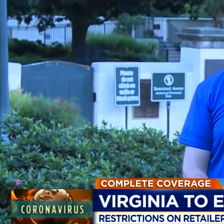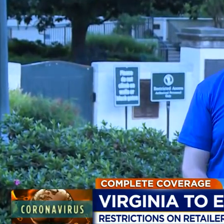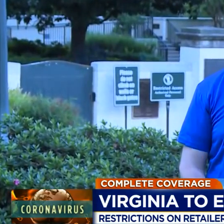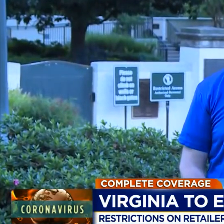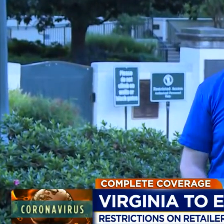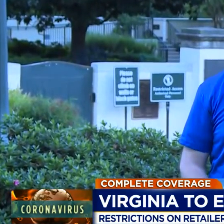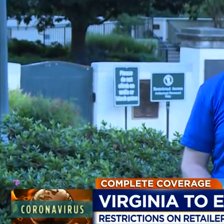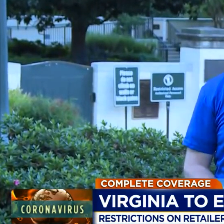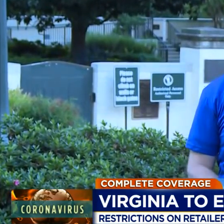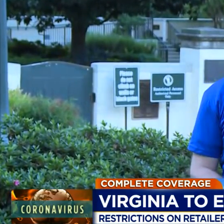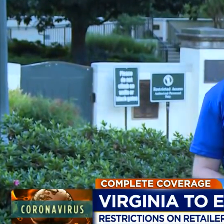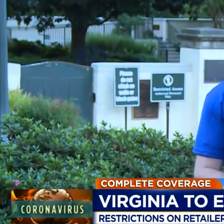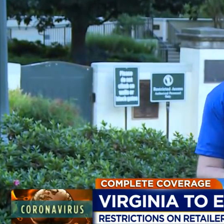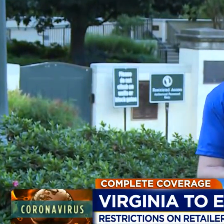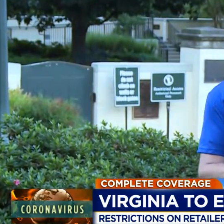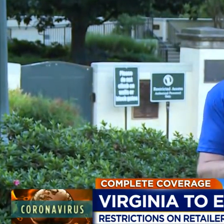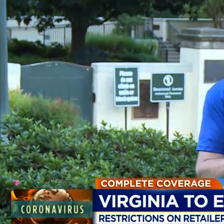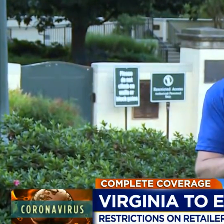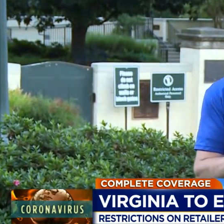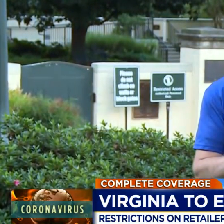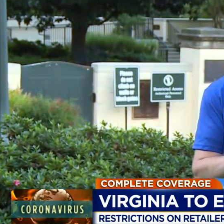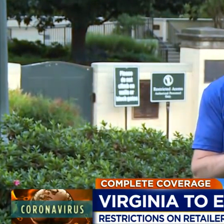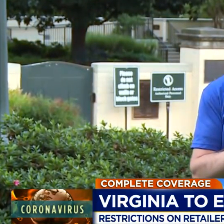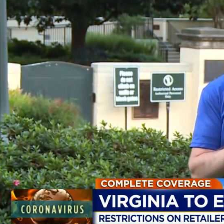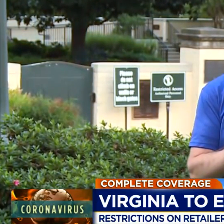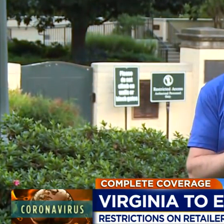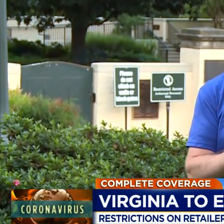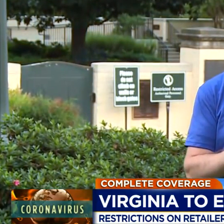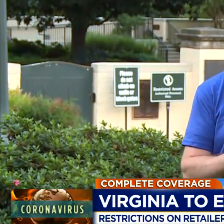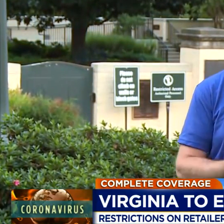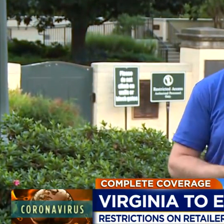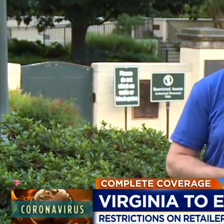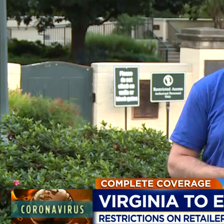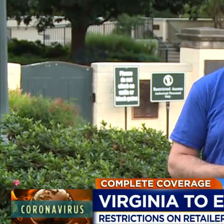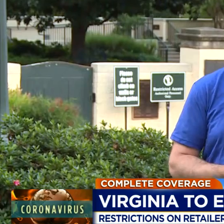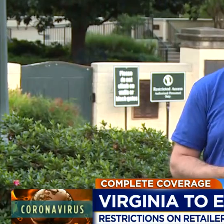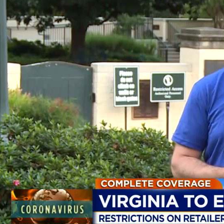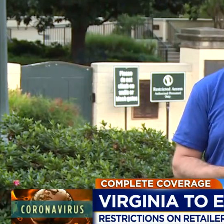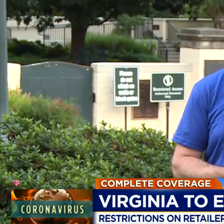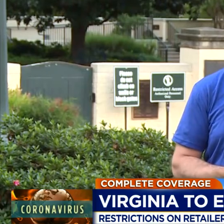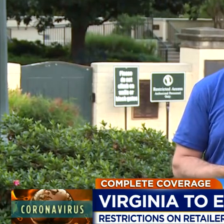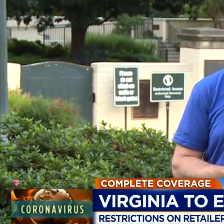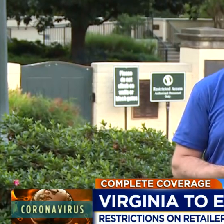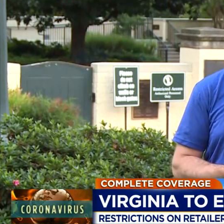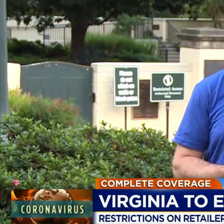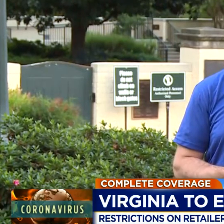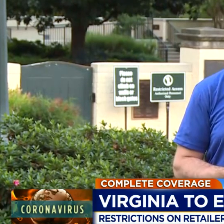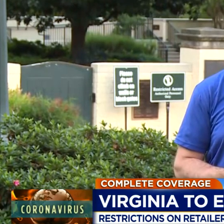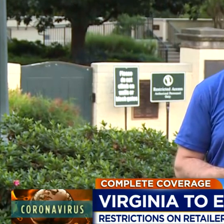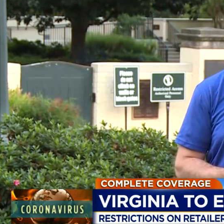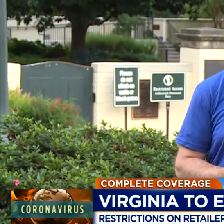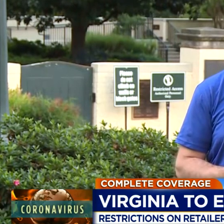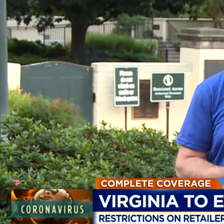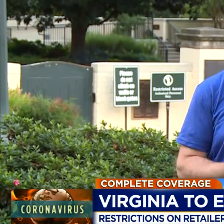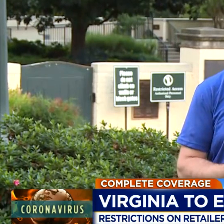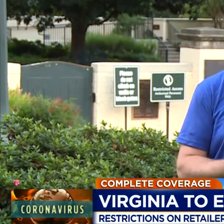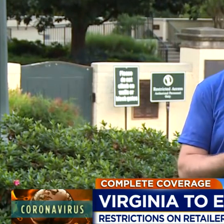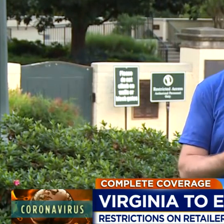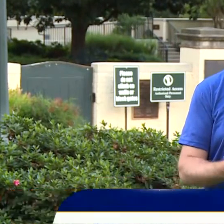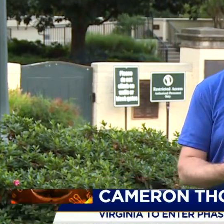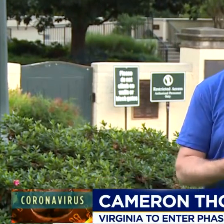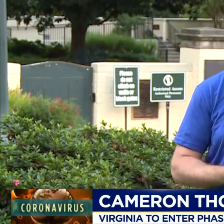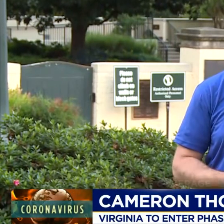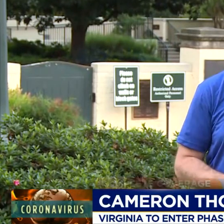Now, a spokesperson for Governor Northam says phase three will last at least 2 weeks, and they are still working on the details about what